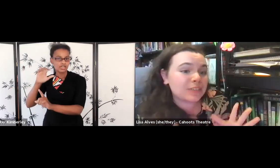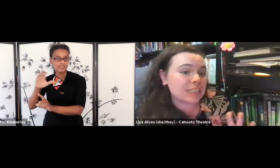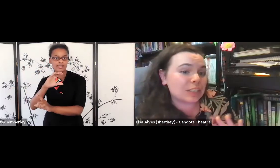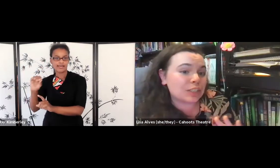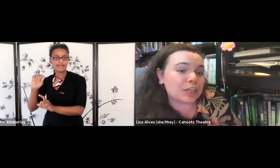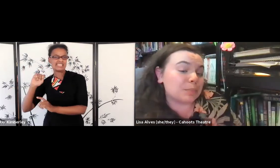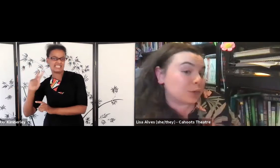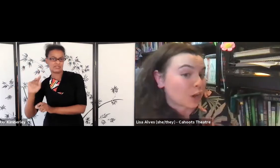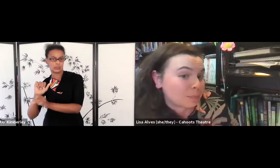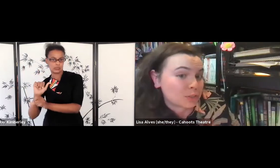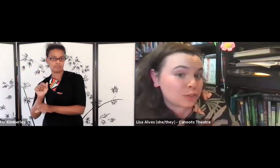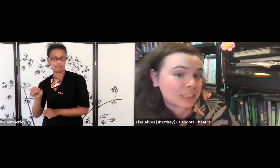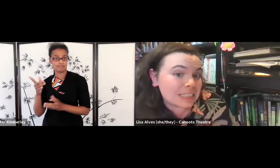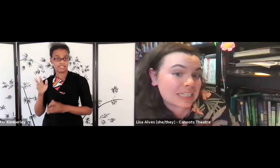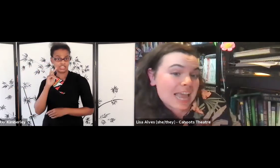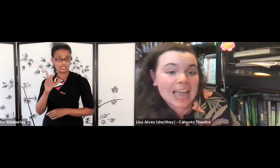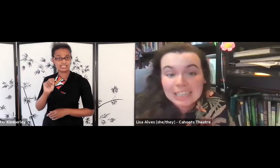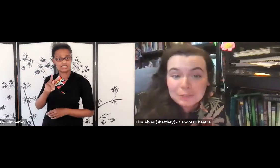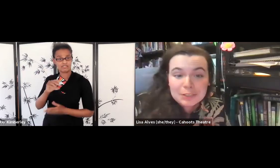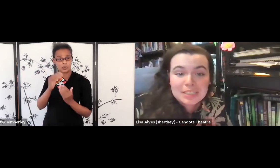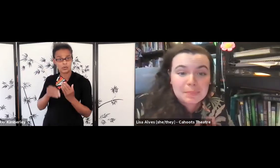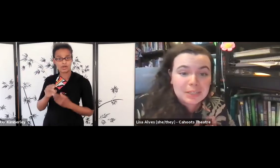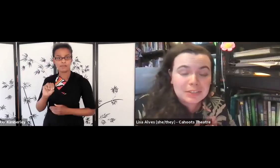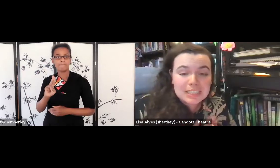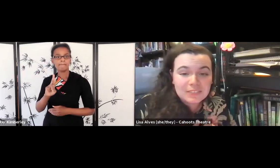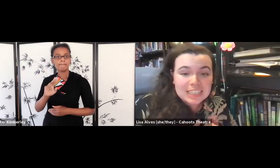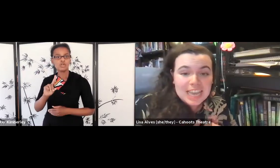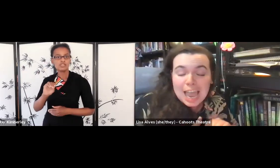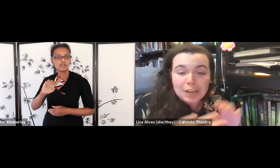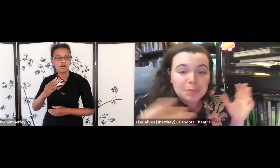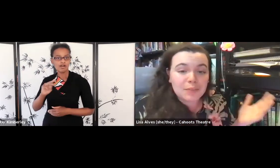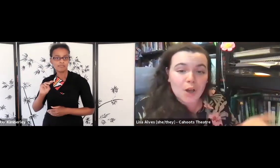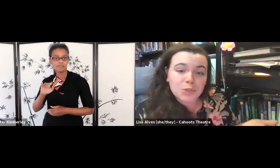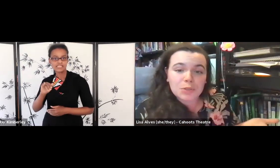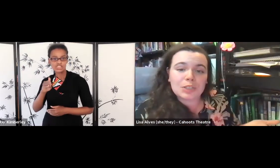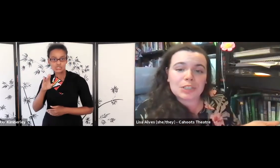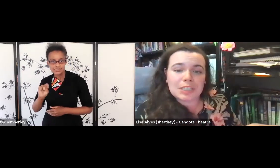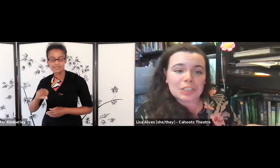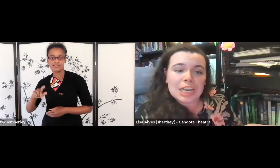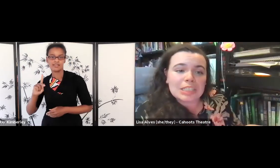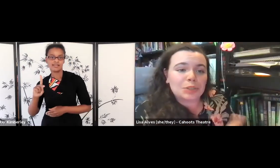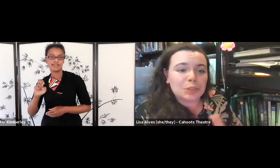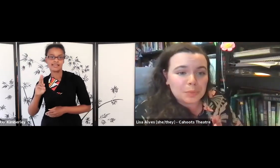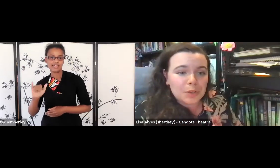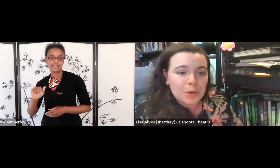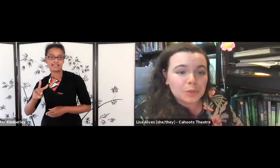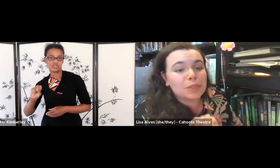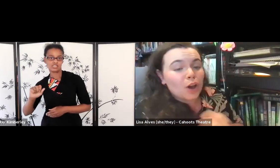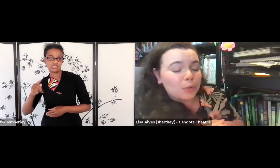seen her in Murdoch Mysteries, Kenny versus Spenny on TV, and you may have also seen her in The Enchanted Loom when she was not working